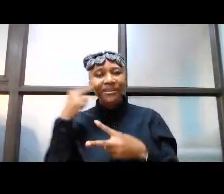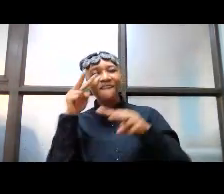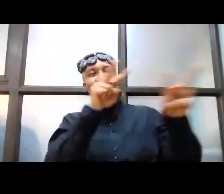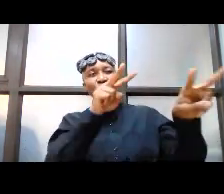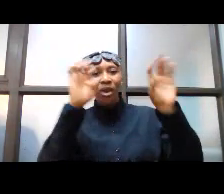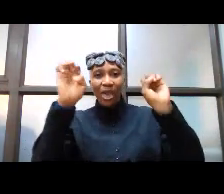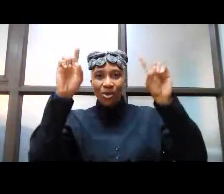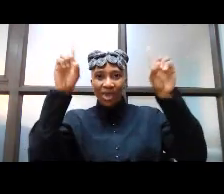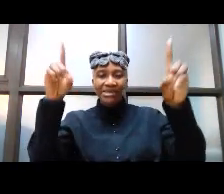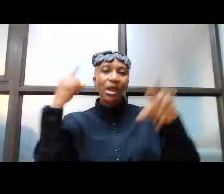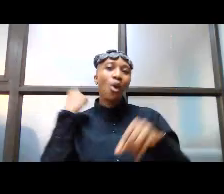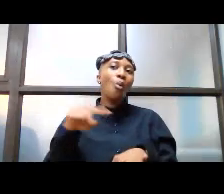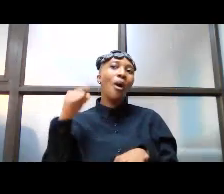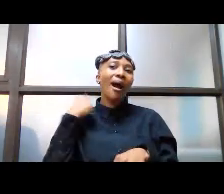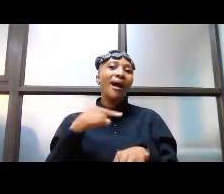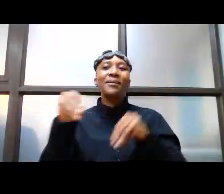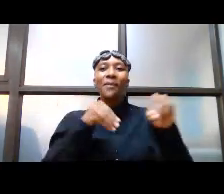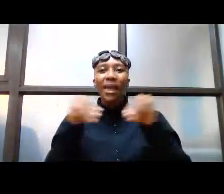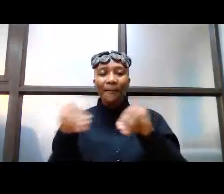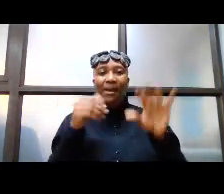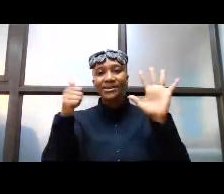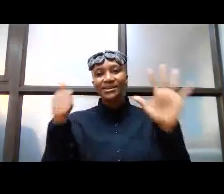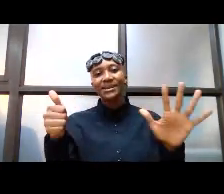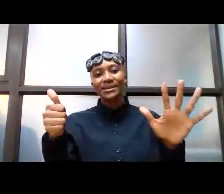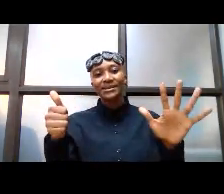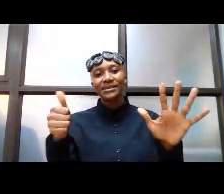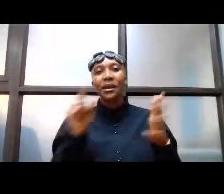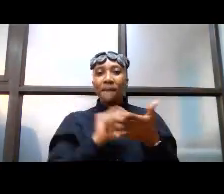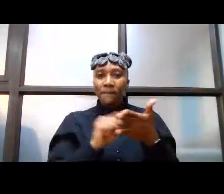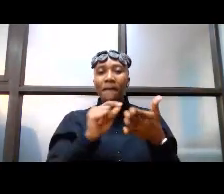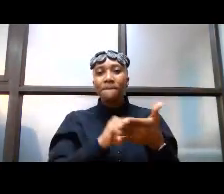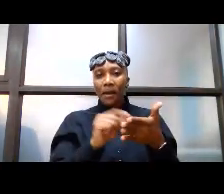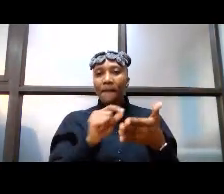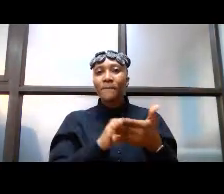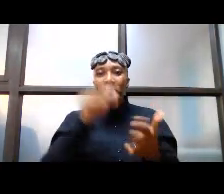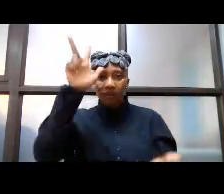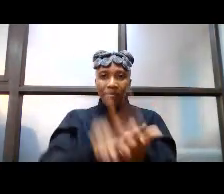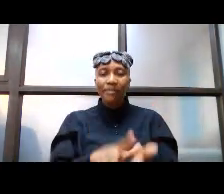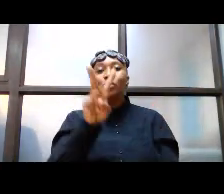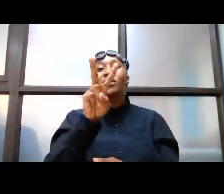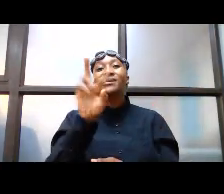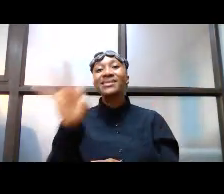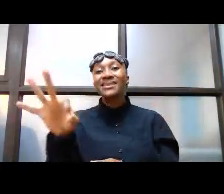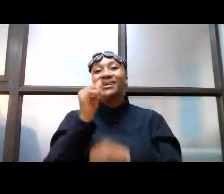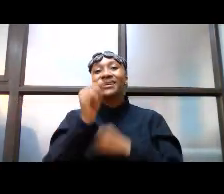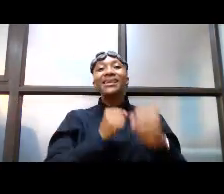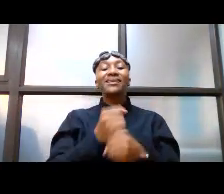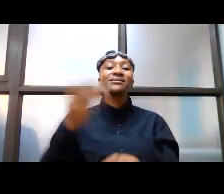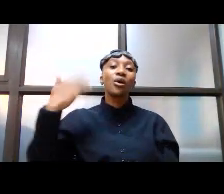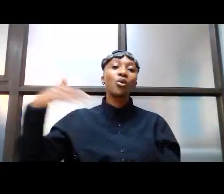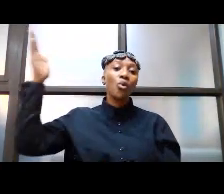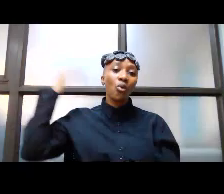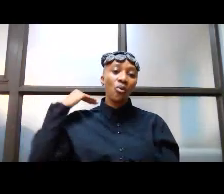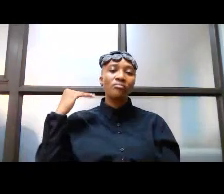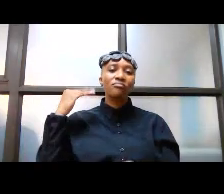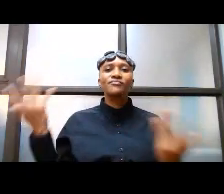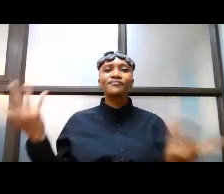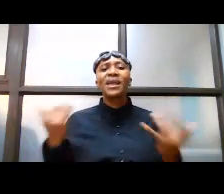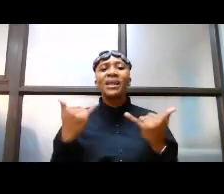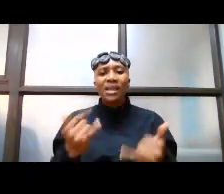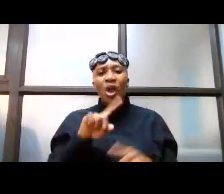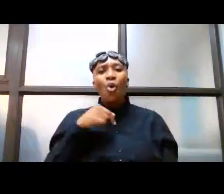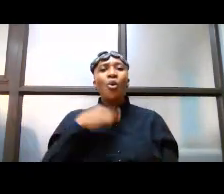Paper 6, which was promulgated 23 years ago, if then we know that